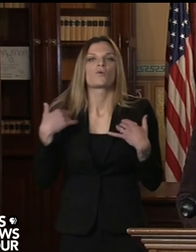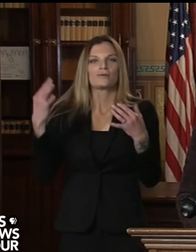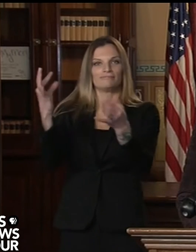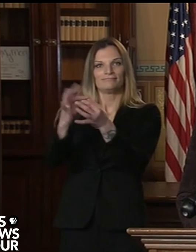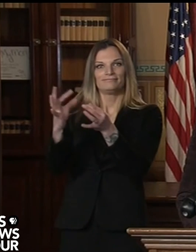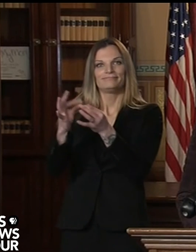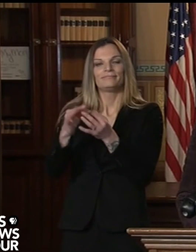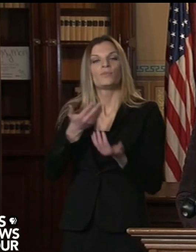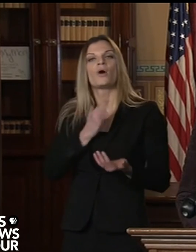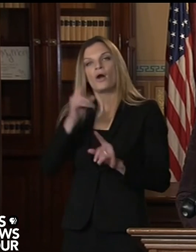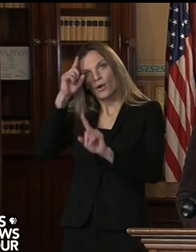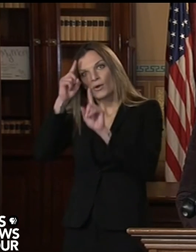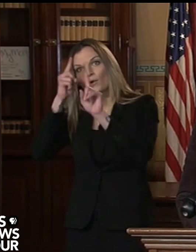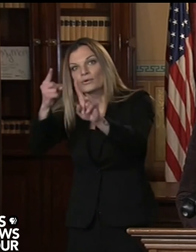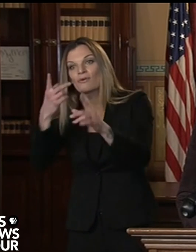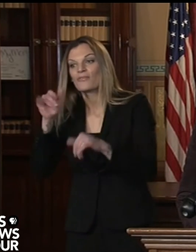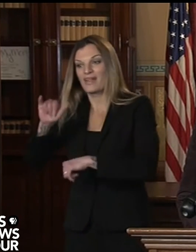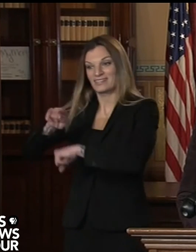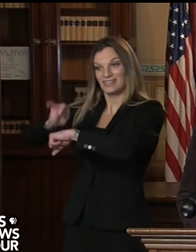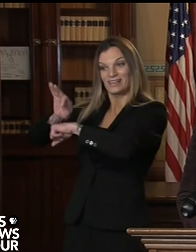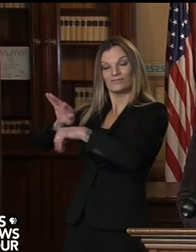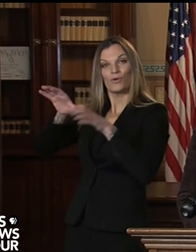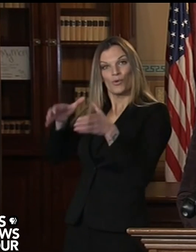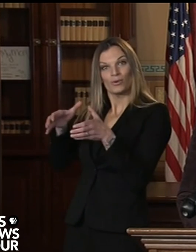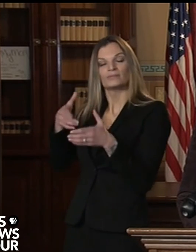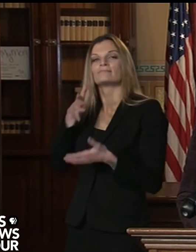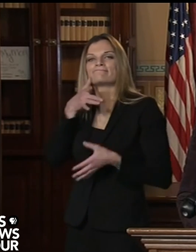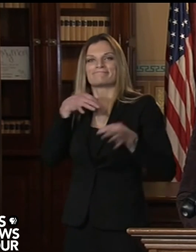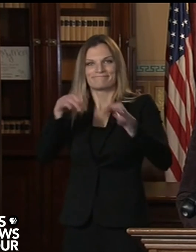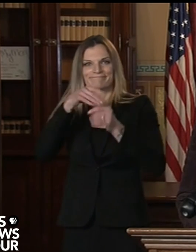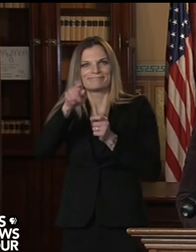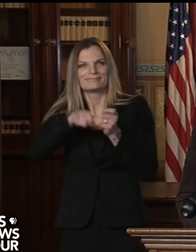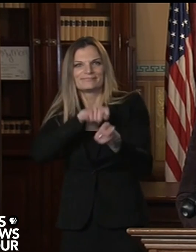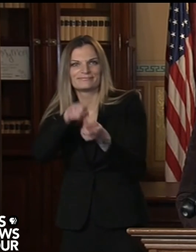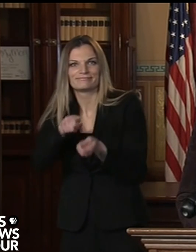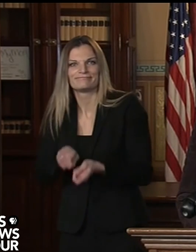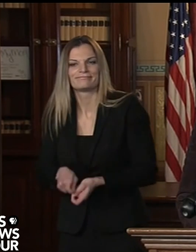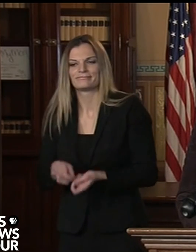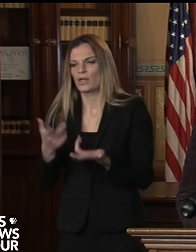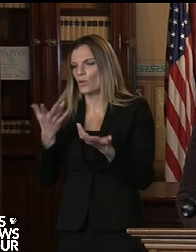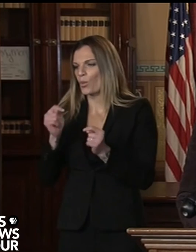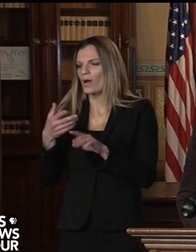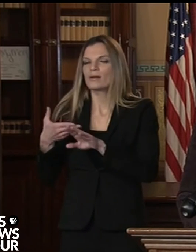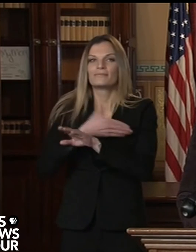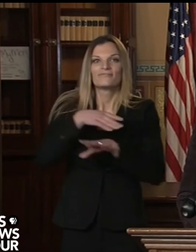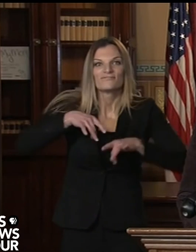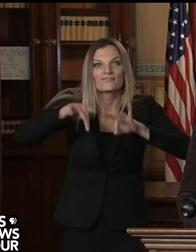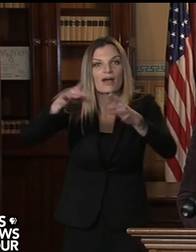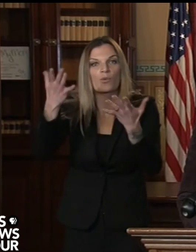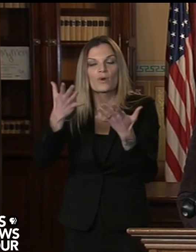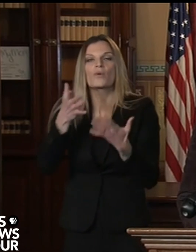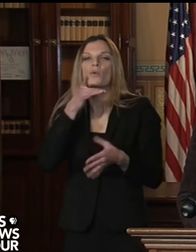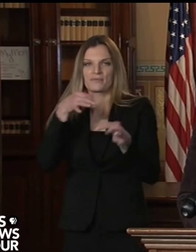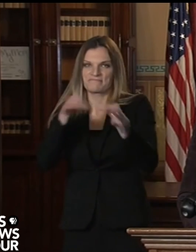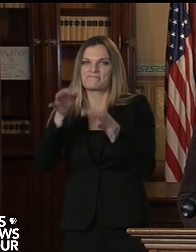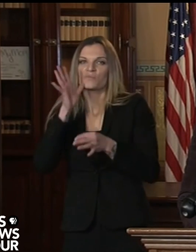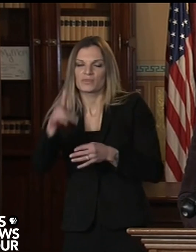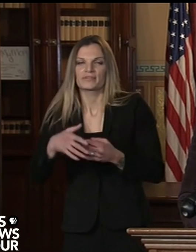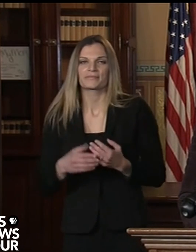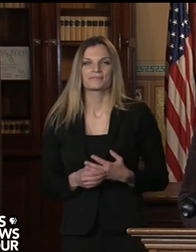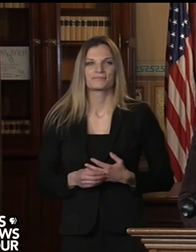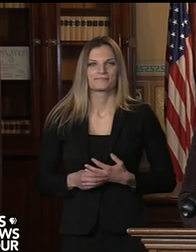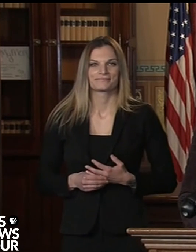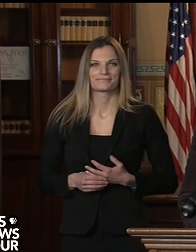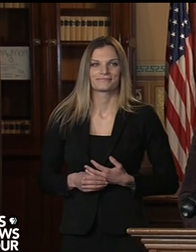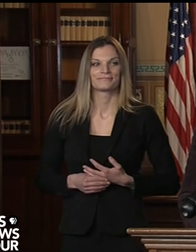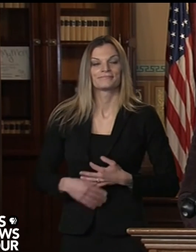interim report. And I'll let the Lieutenant Governor get into the specifics of the report's findings. But I do want to highlight some of the